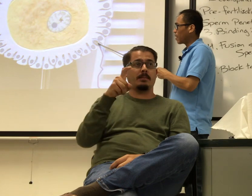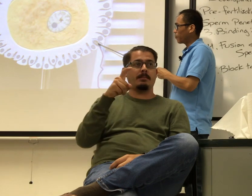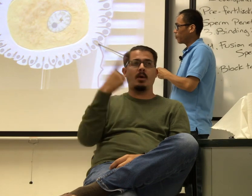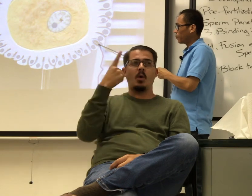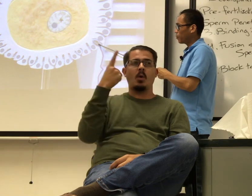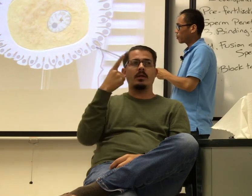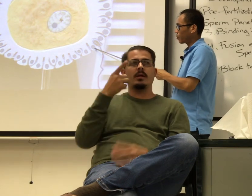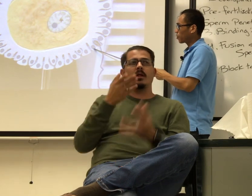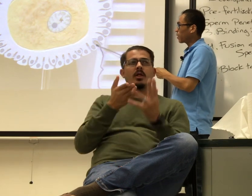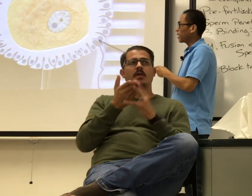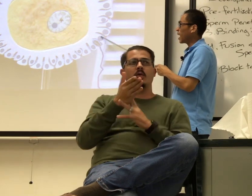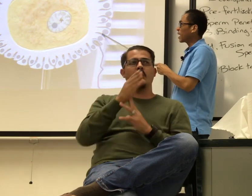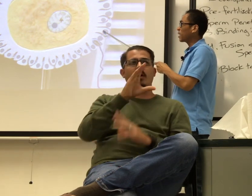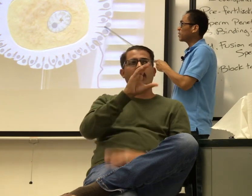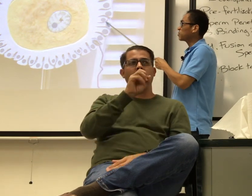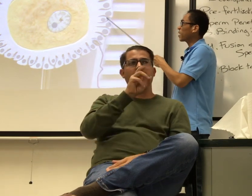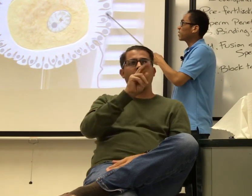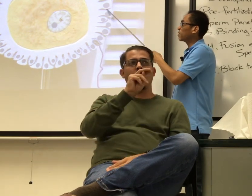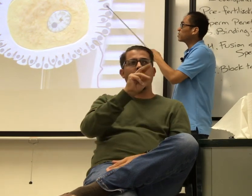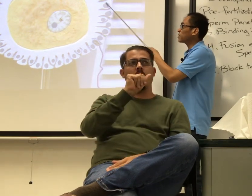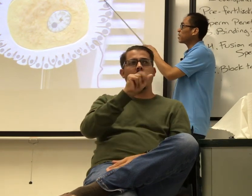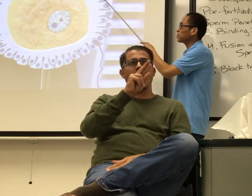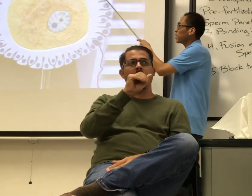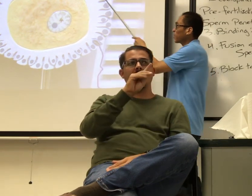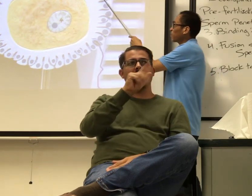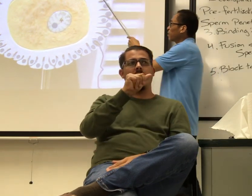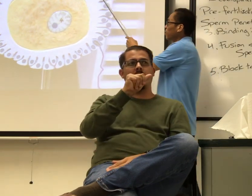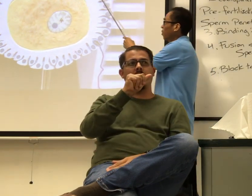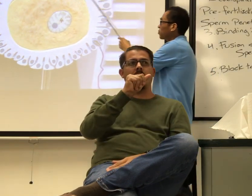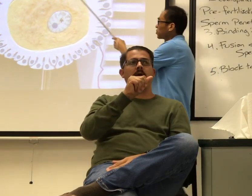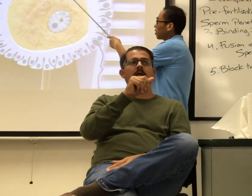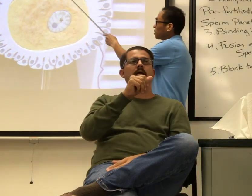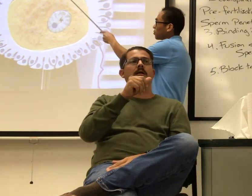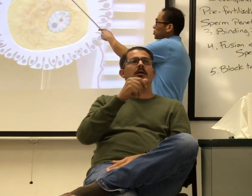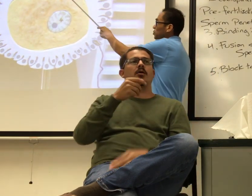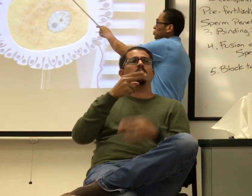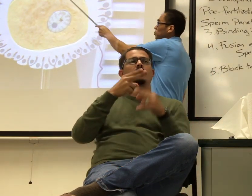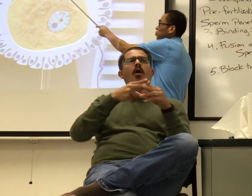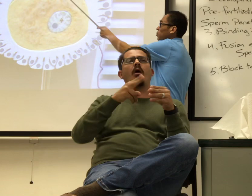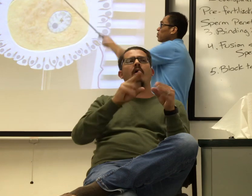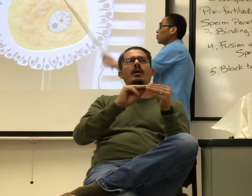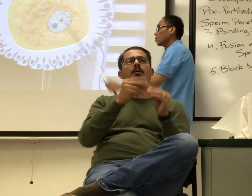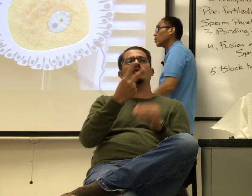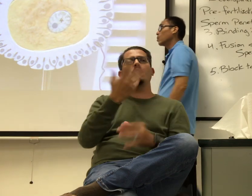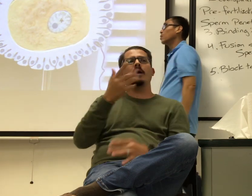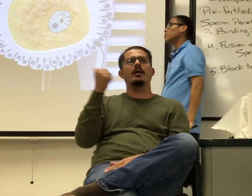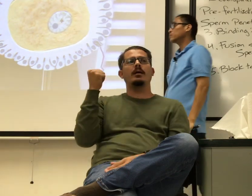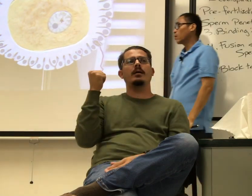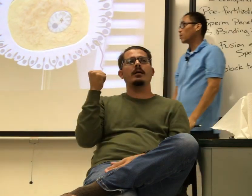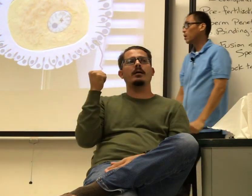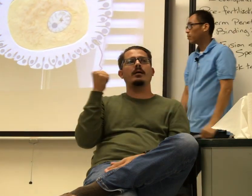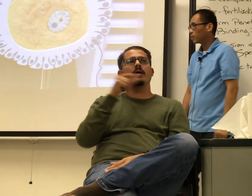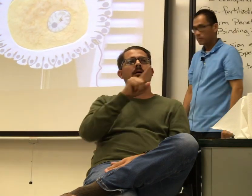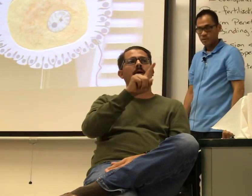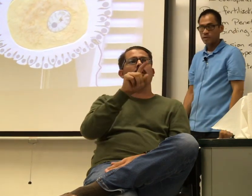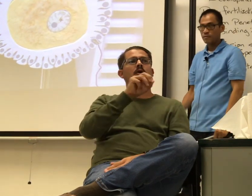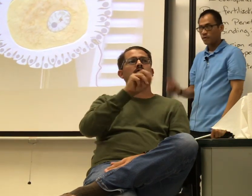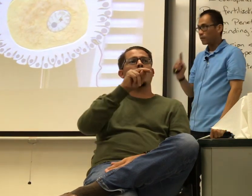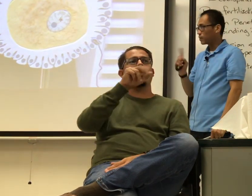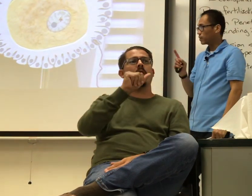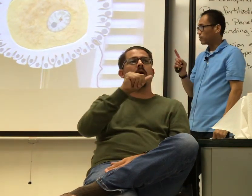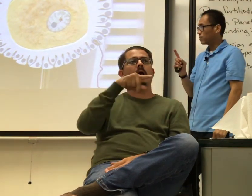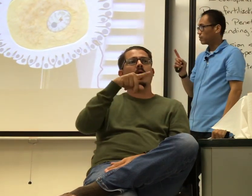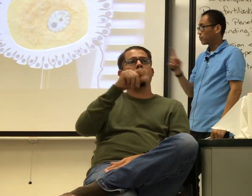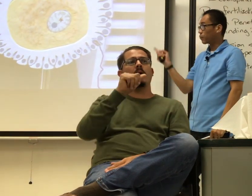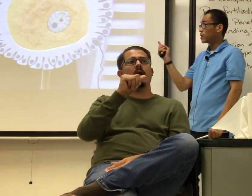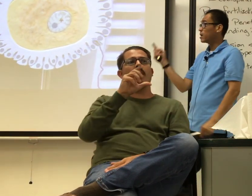only got through corona radiata, these granulosa cells there. What would you call number two? Zona pellucida.